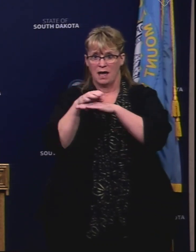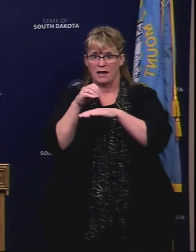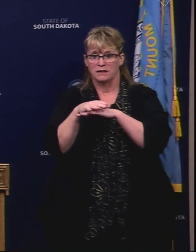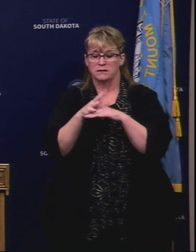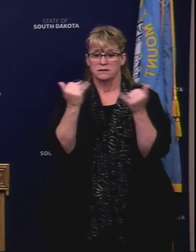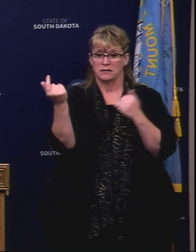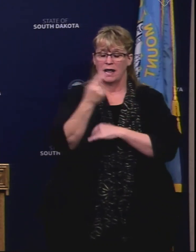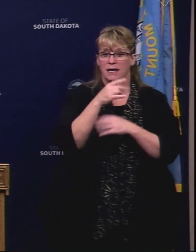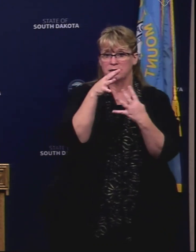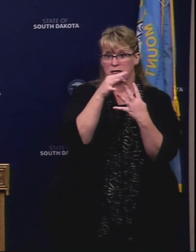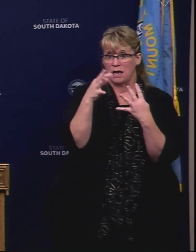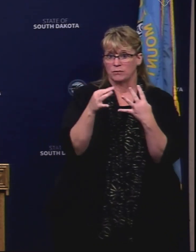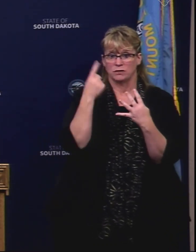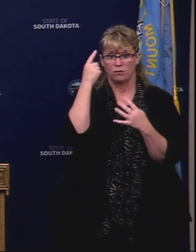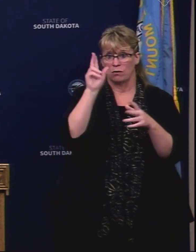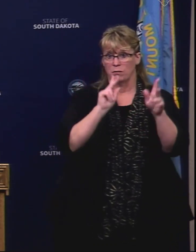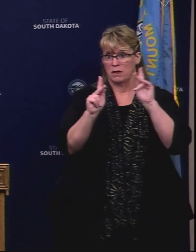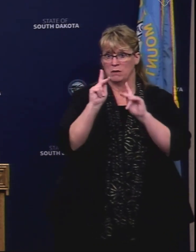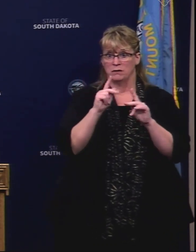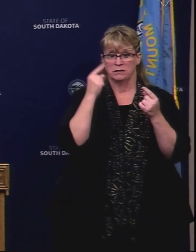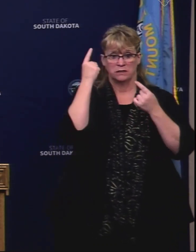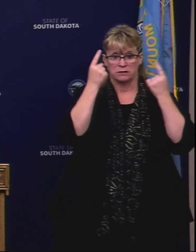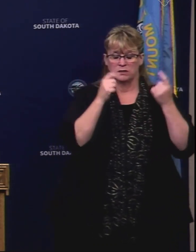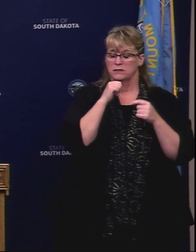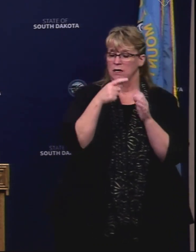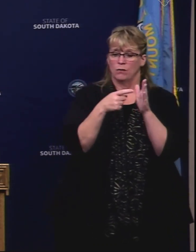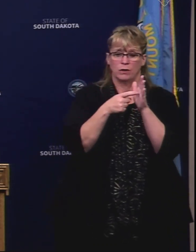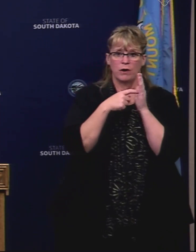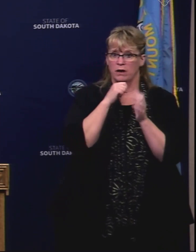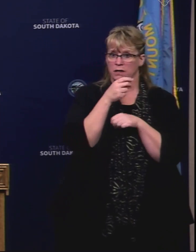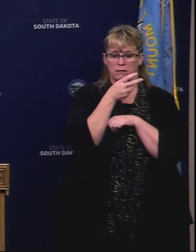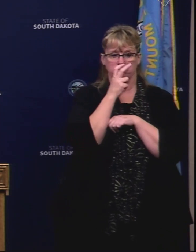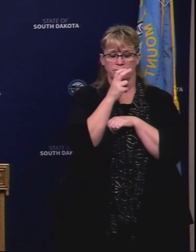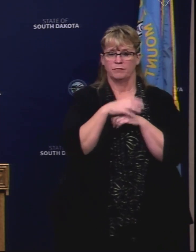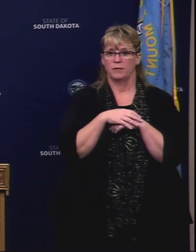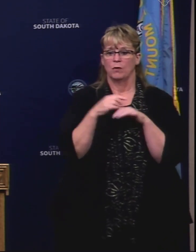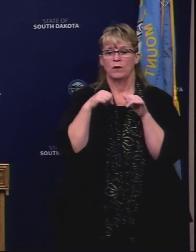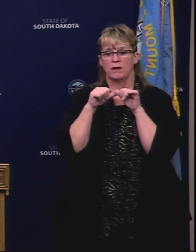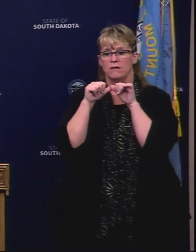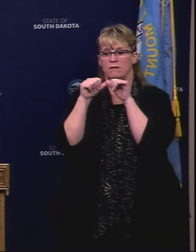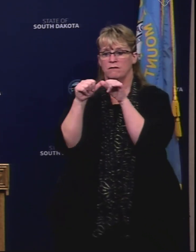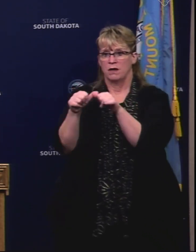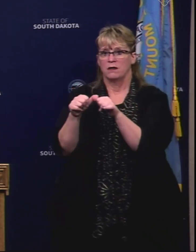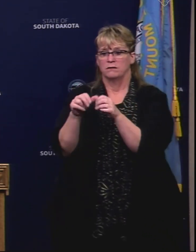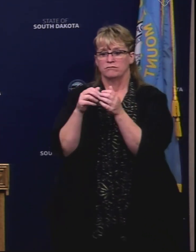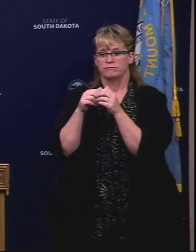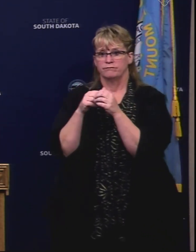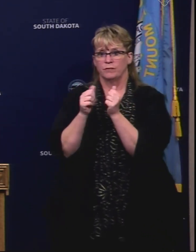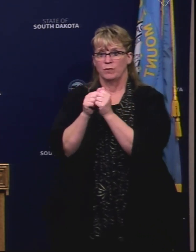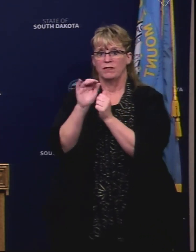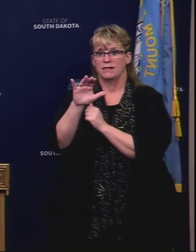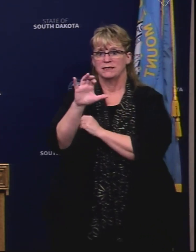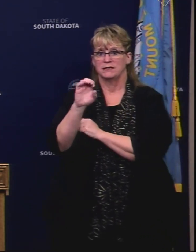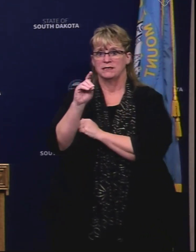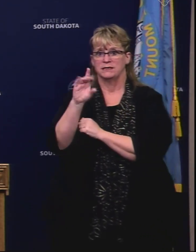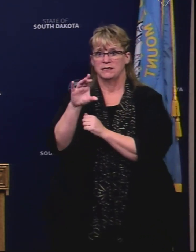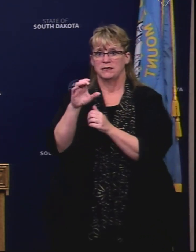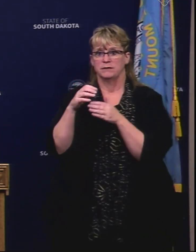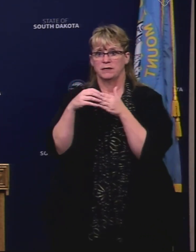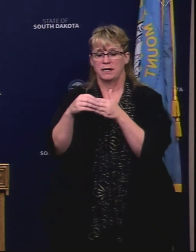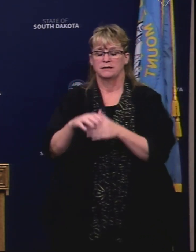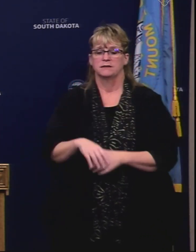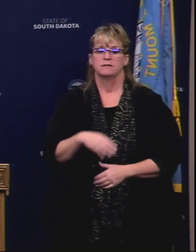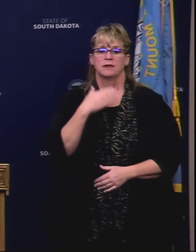it an option for people to consider, doesn't make it a requirement, and we have consistently followed CDC guidance. Thank